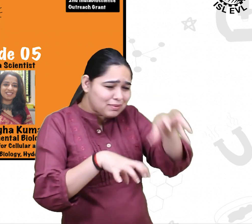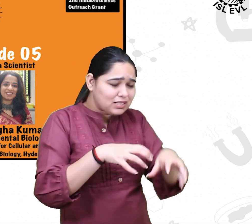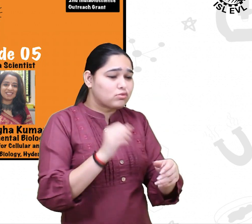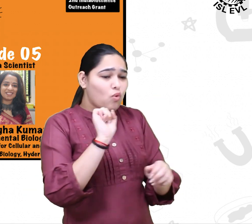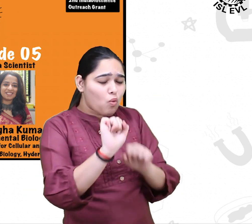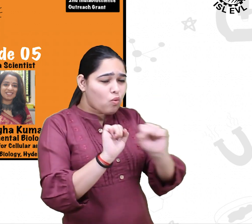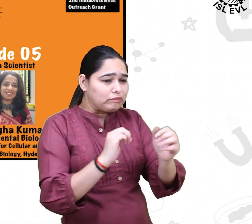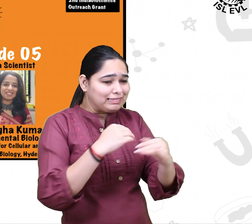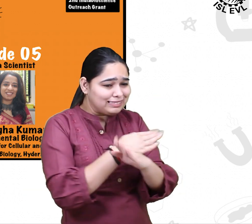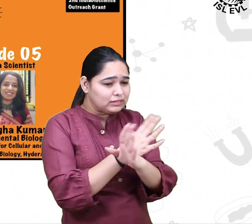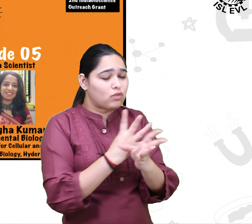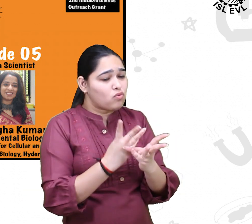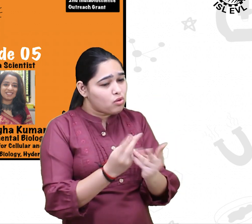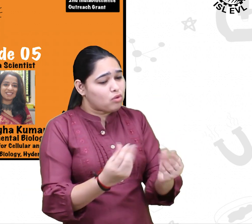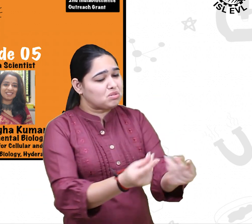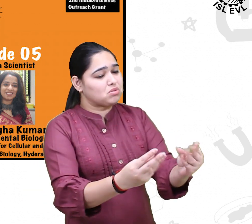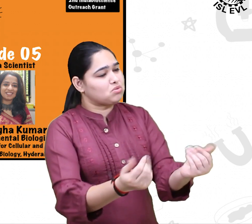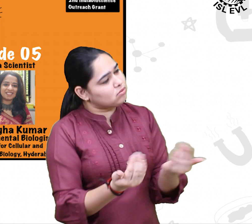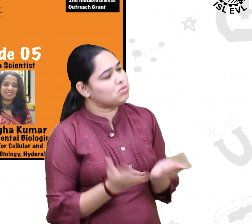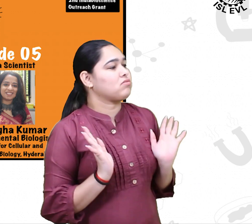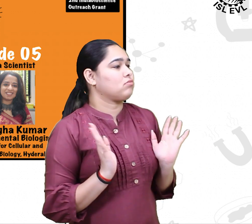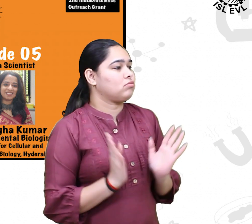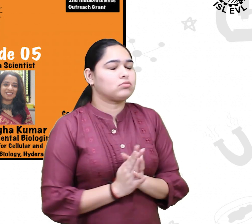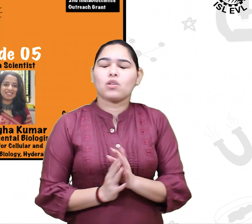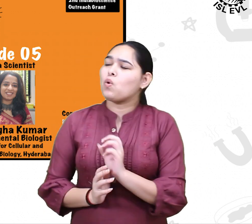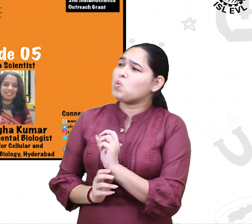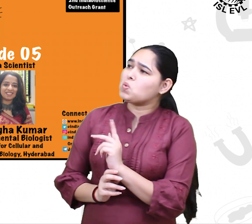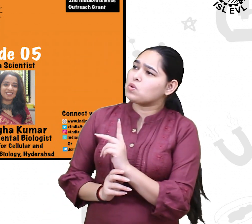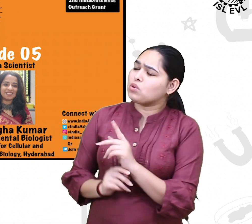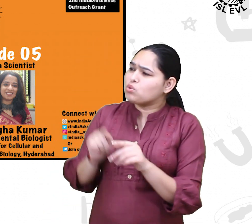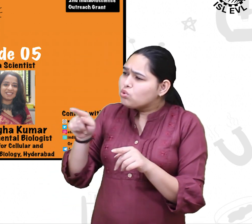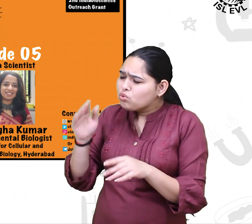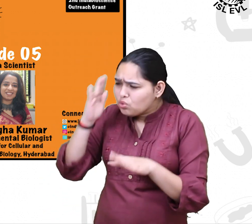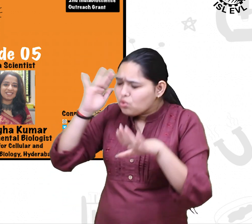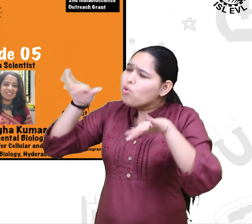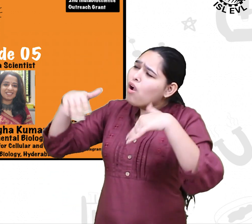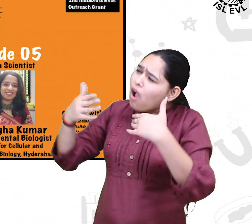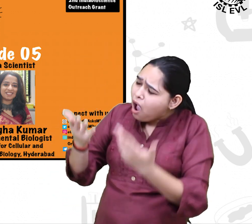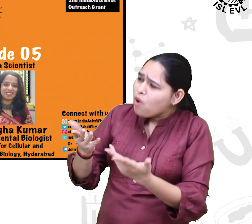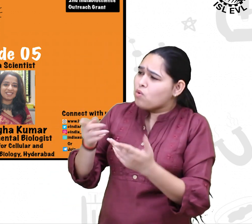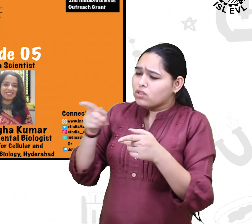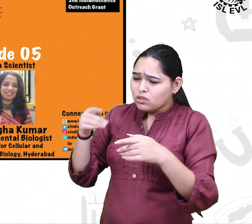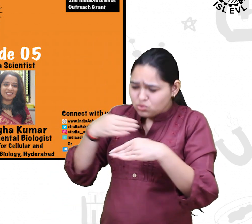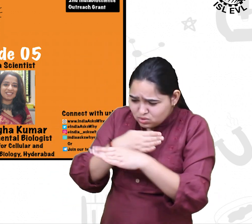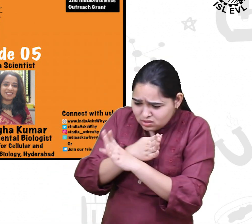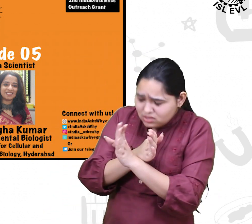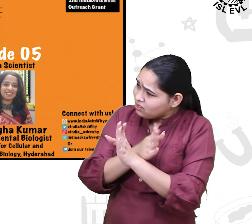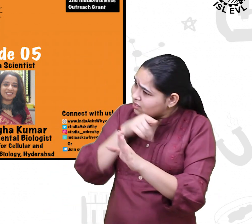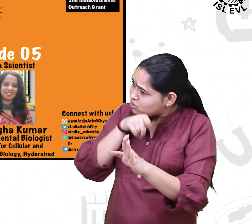have lost different set of genes. And how do you know it is only this gene that